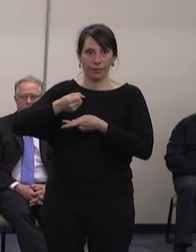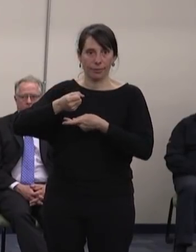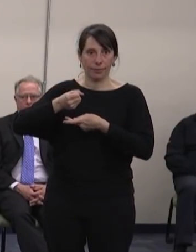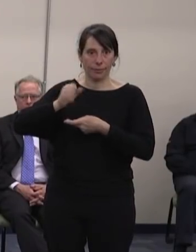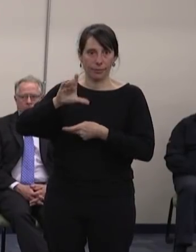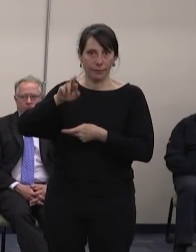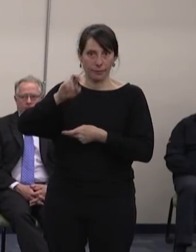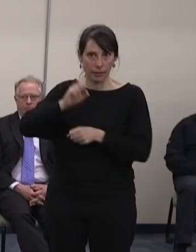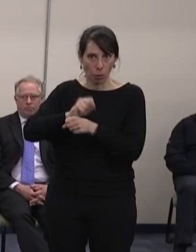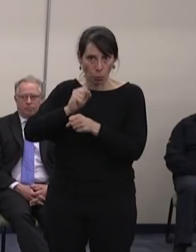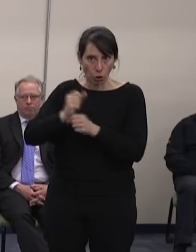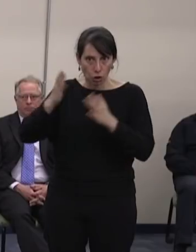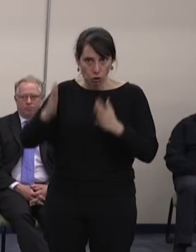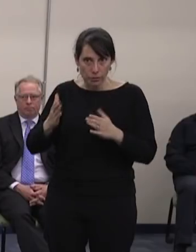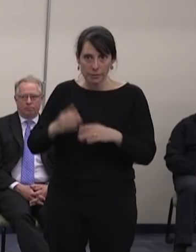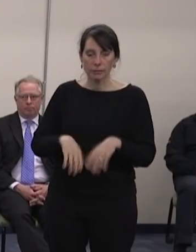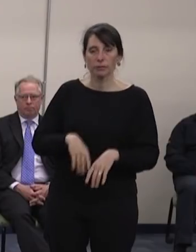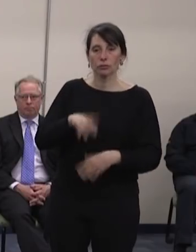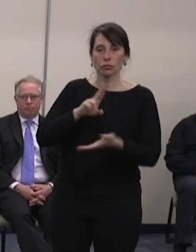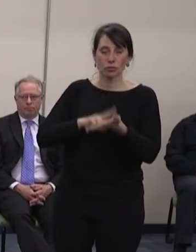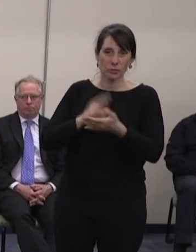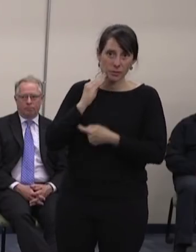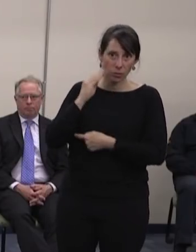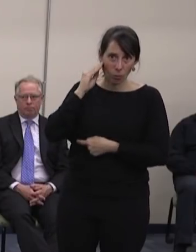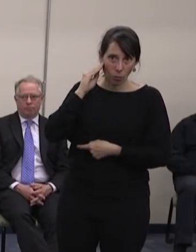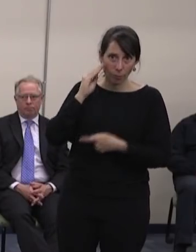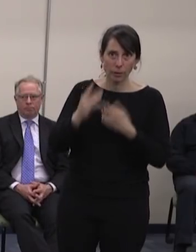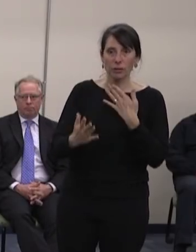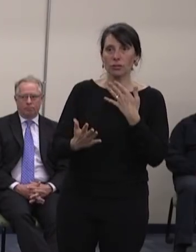jails, and homeless shelters.